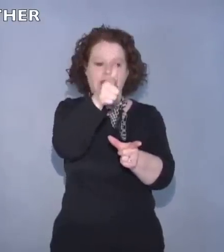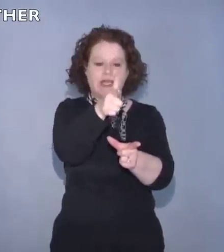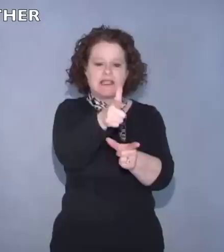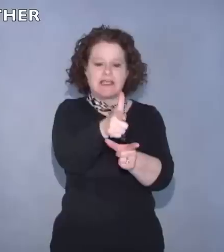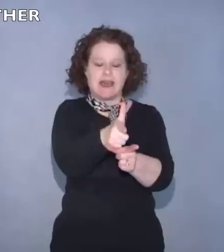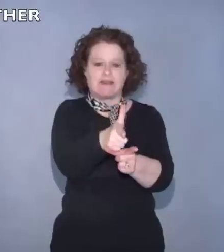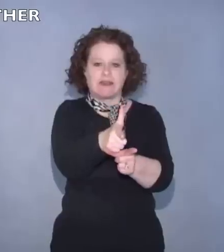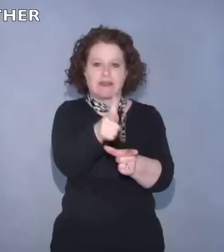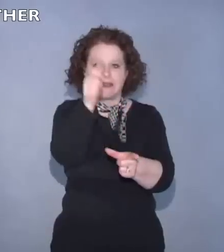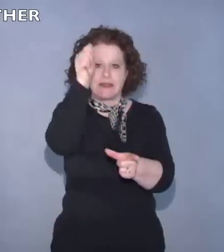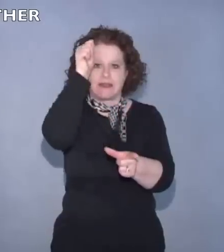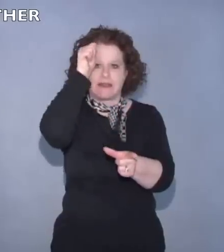bringing it down.